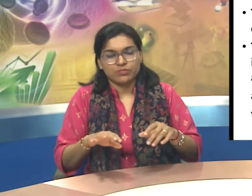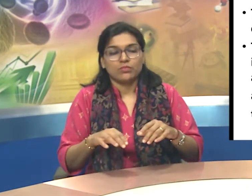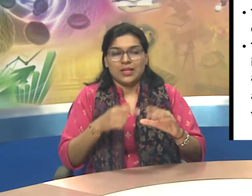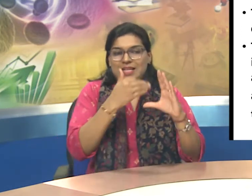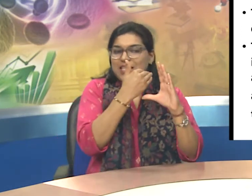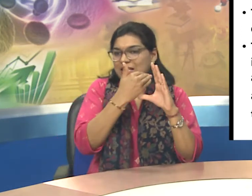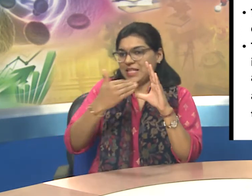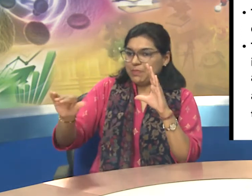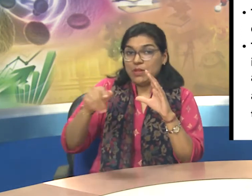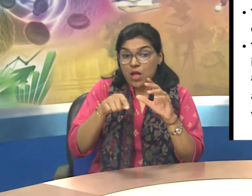cable.